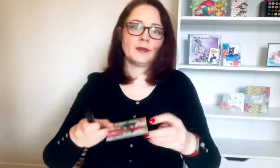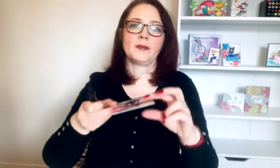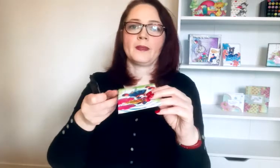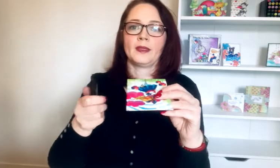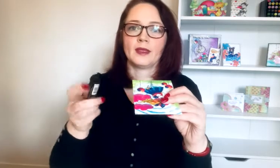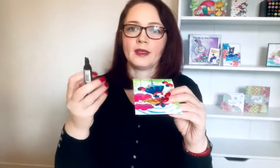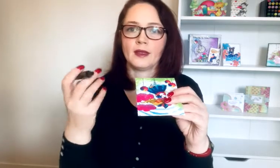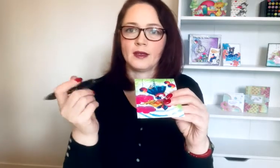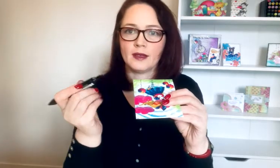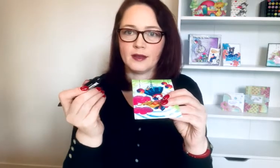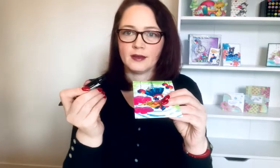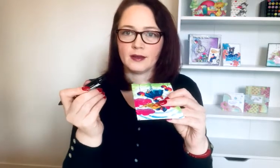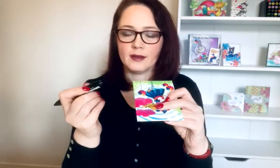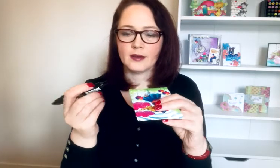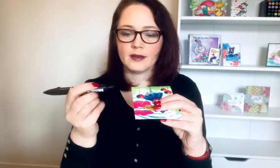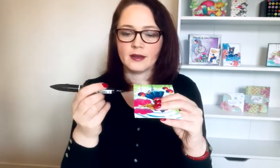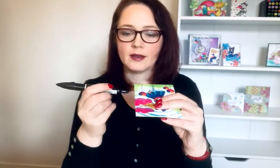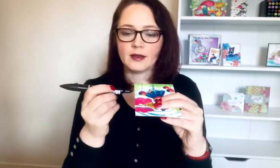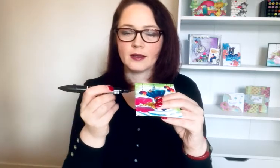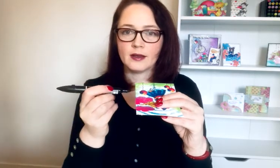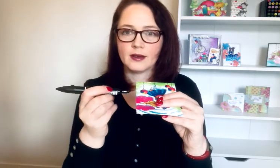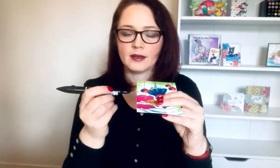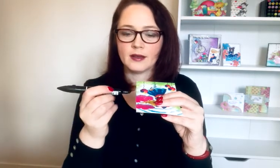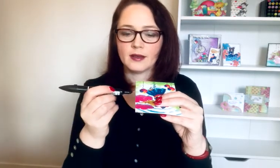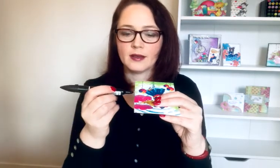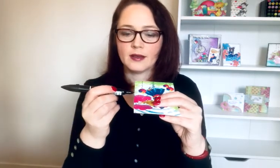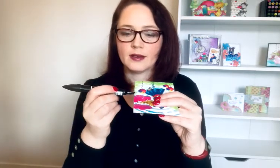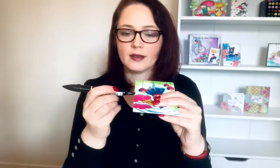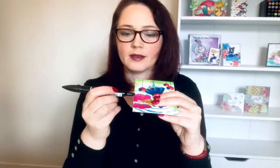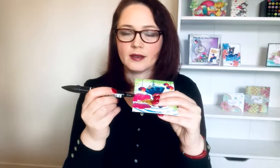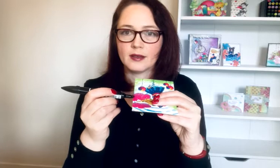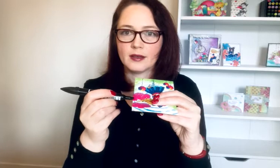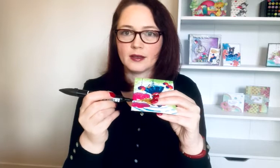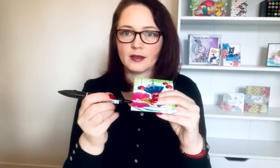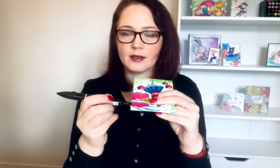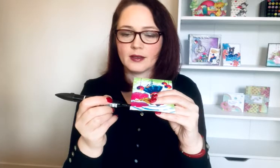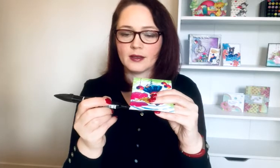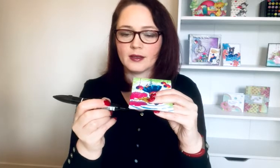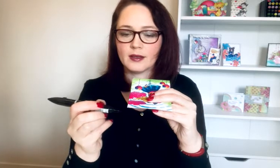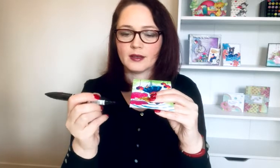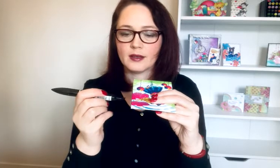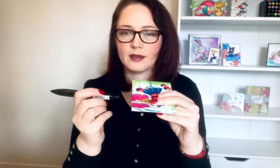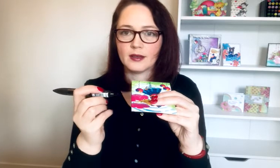and I'm going to use that to run a line around the edge of the card. So I start in the middle and I push away from